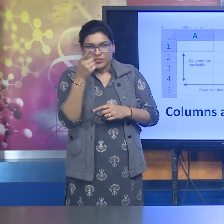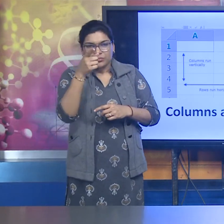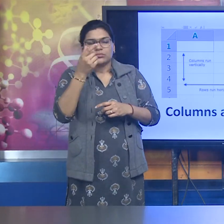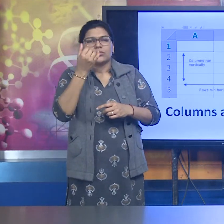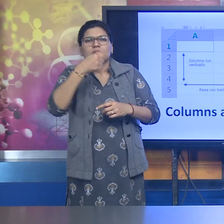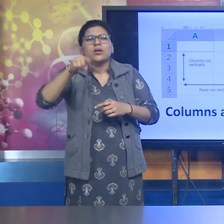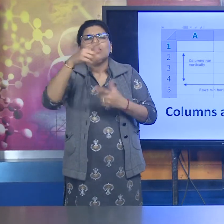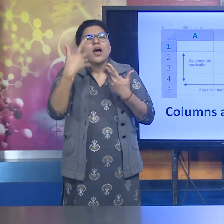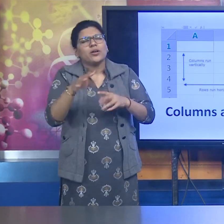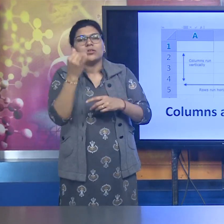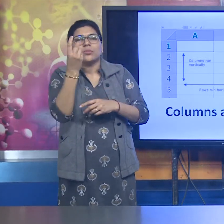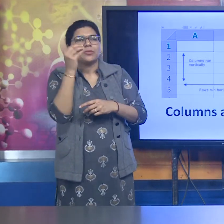vertically